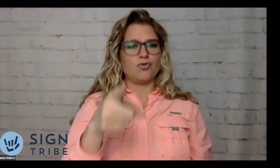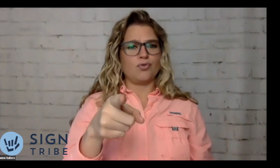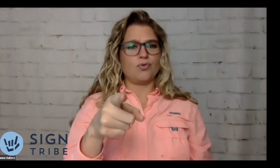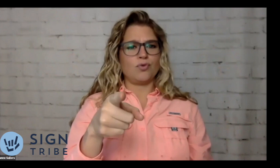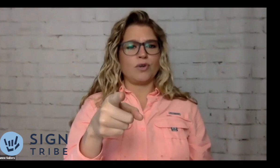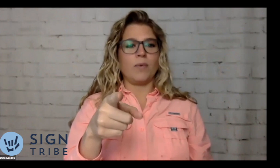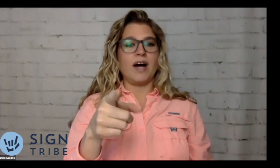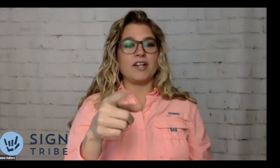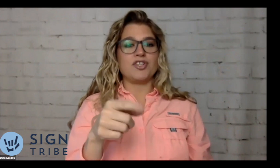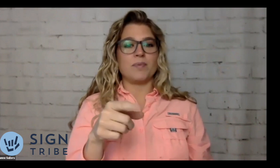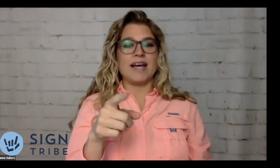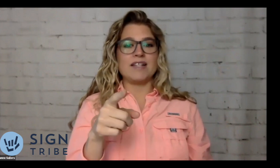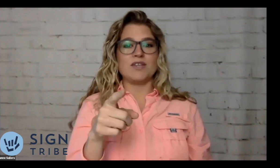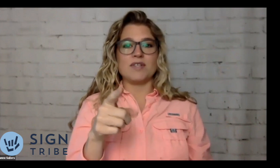All right, watch, I'm gonna ask you something.